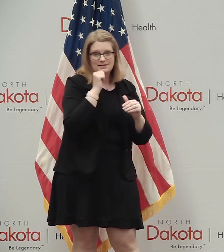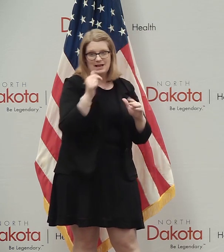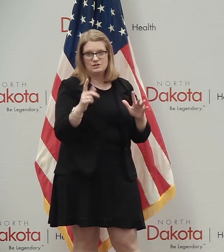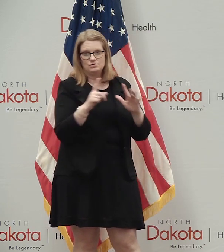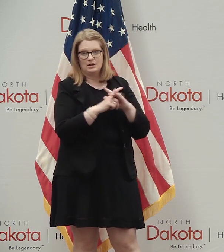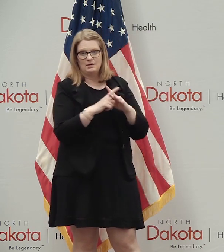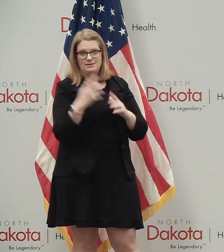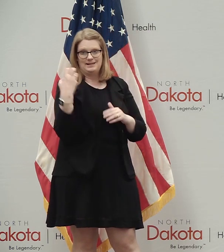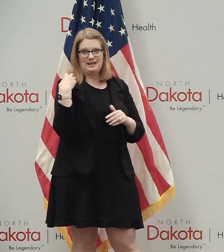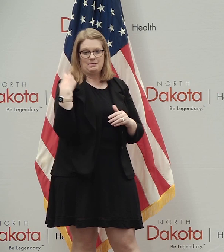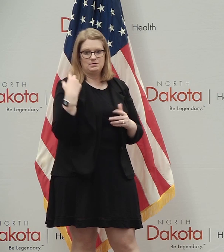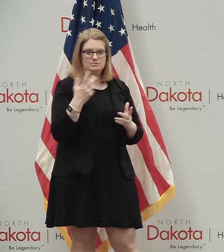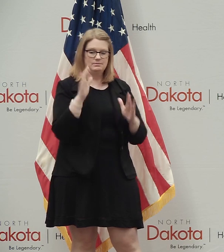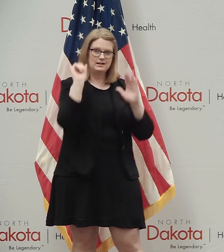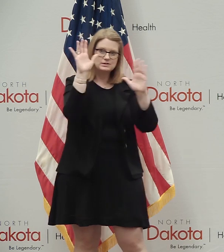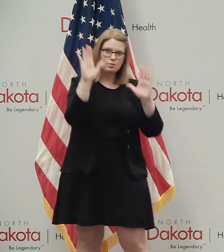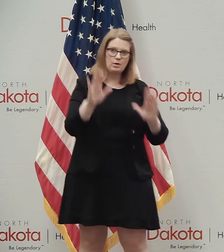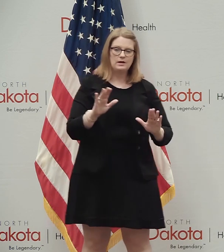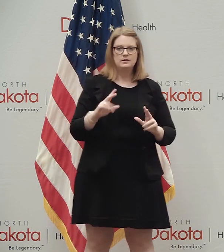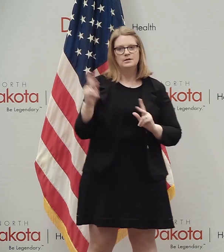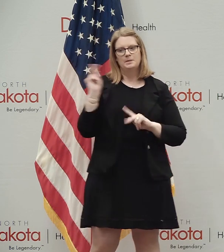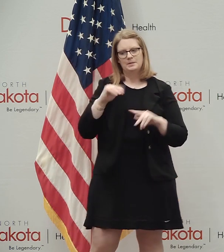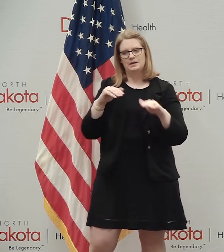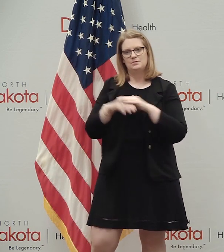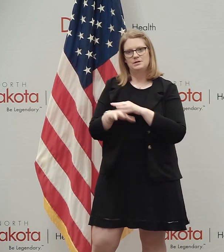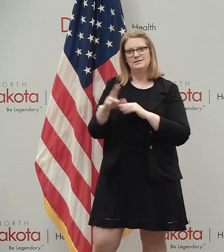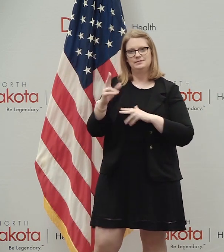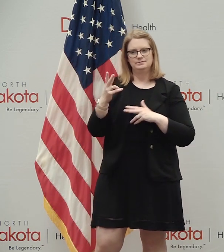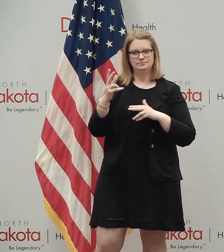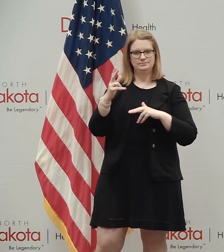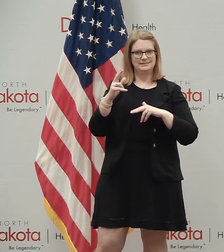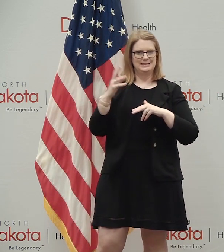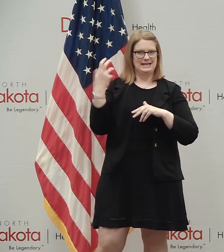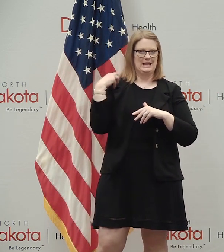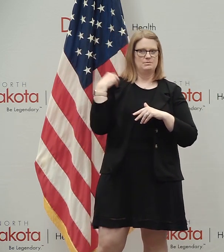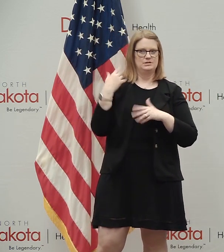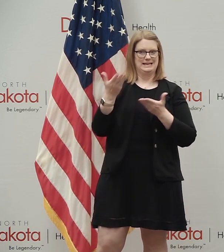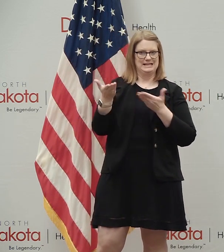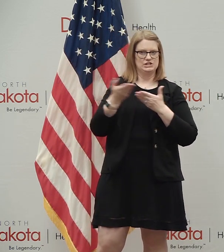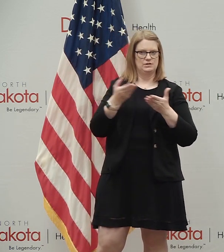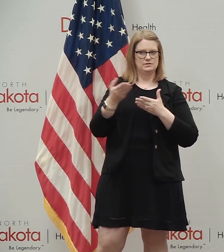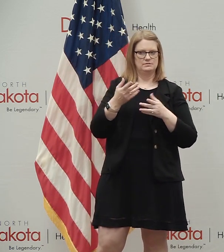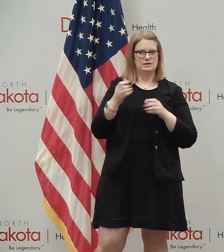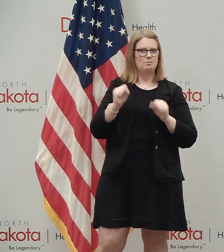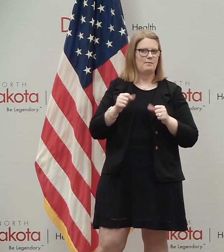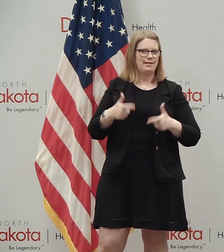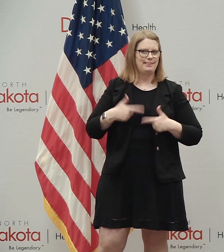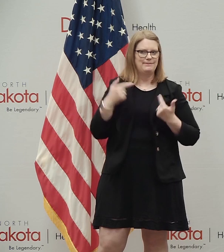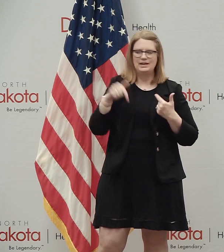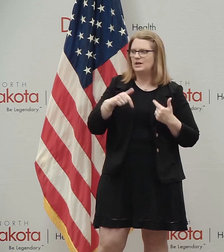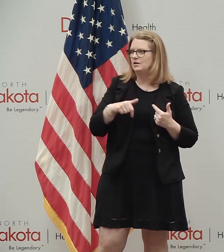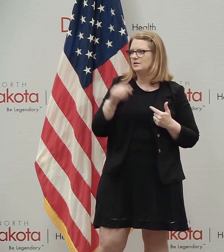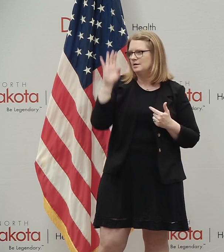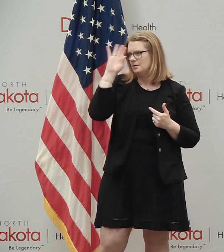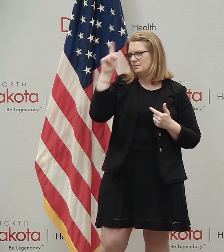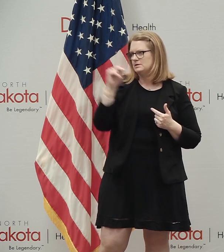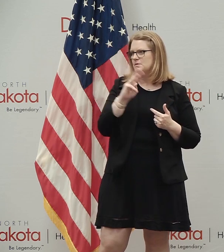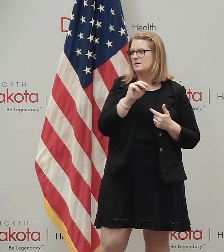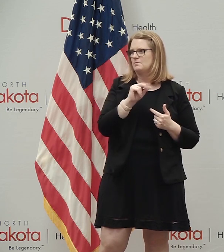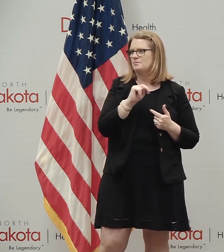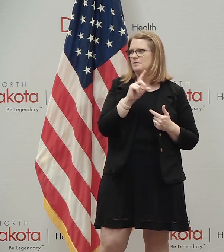Because if you take a look at people coming to the Capitol to get a service done, they probably live in Bismarck or Mandan, as opposed to that